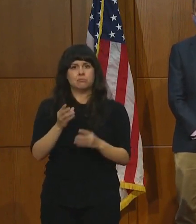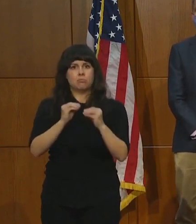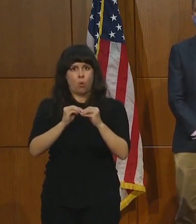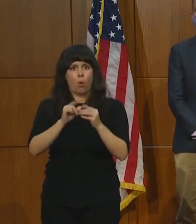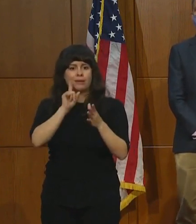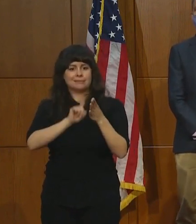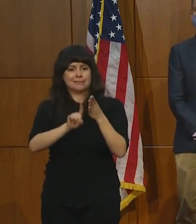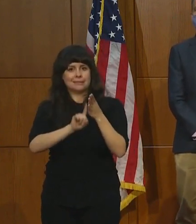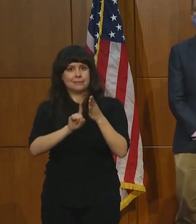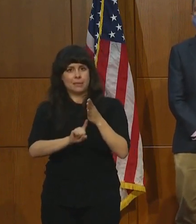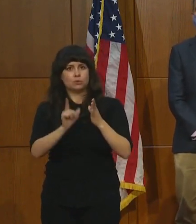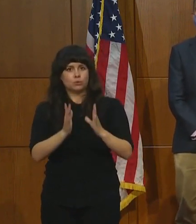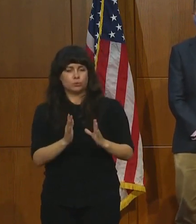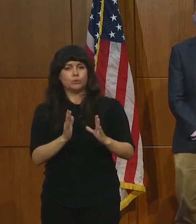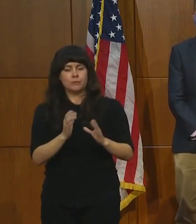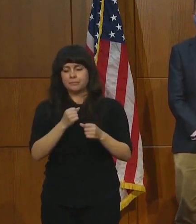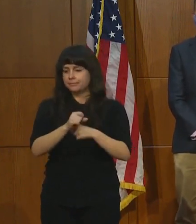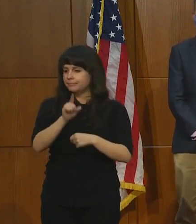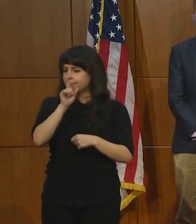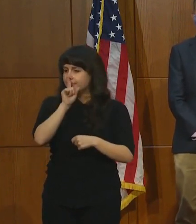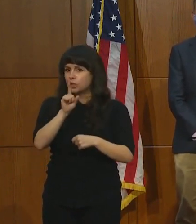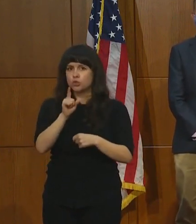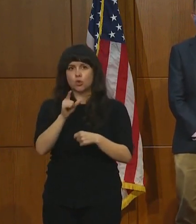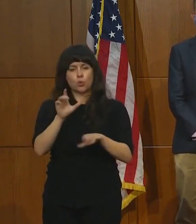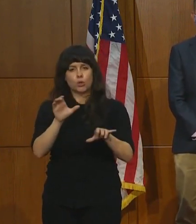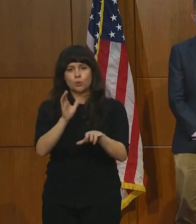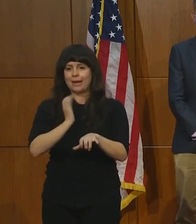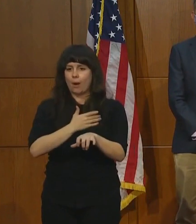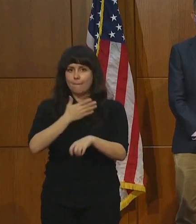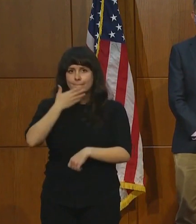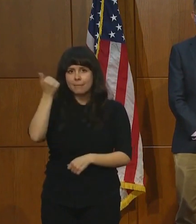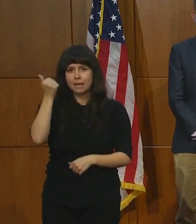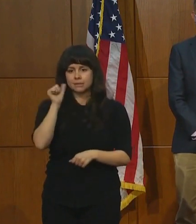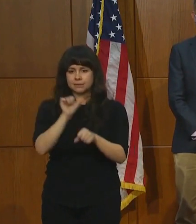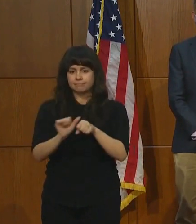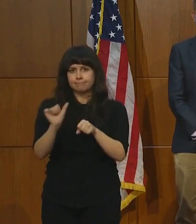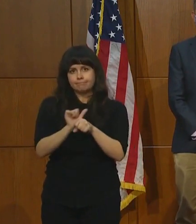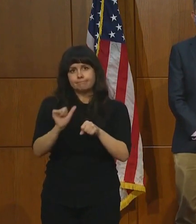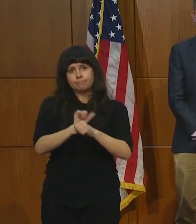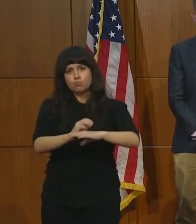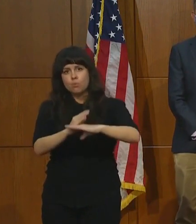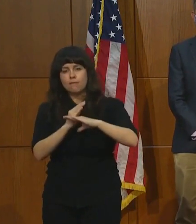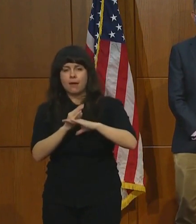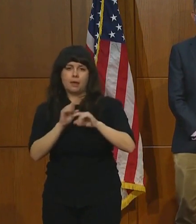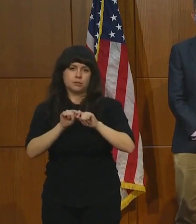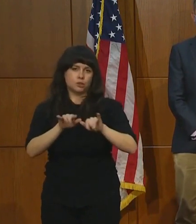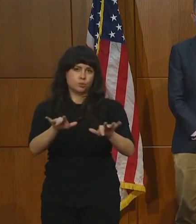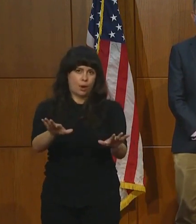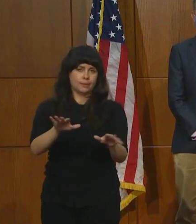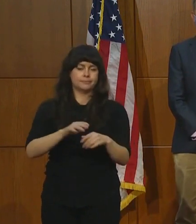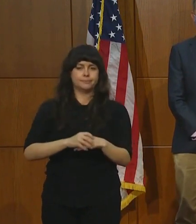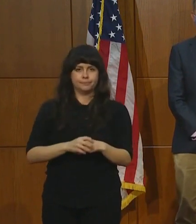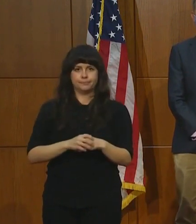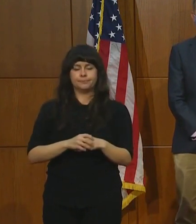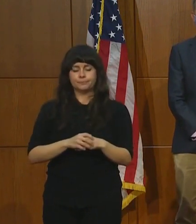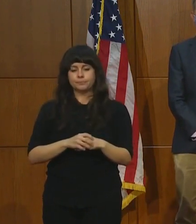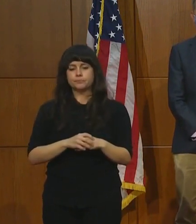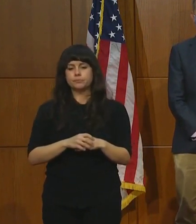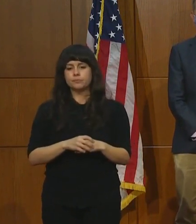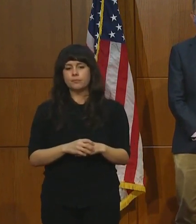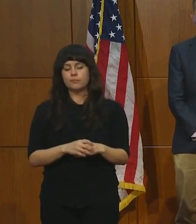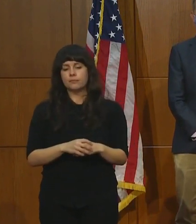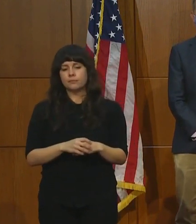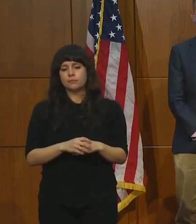can ensure that we do our best to prevent the spread of this disease in